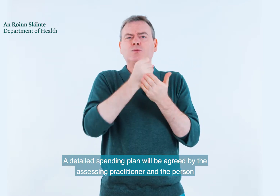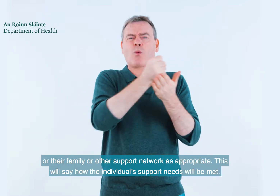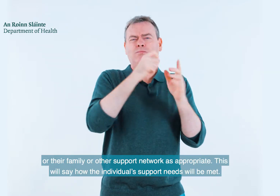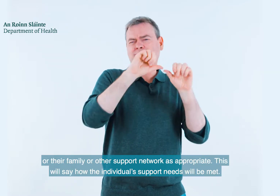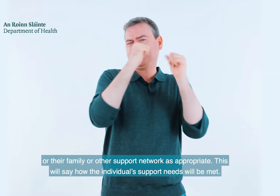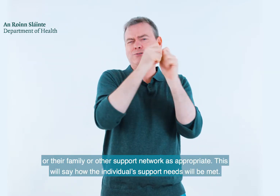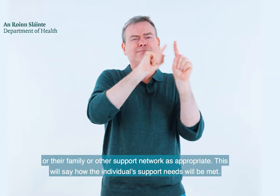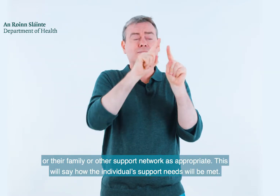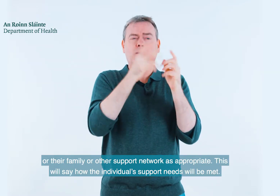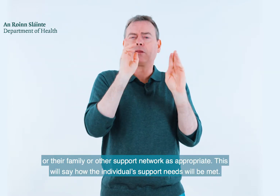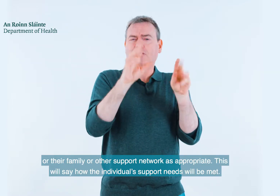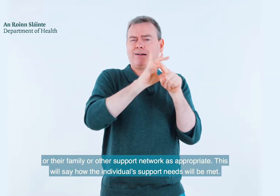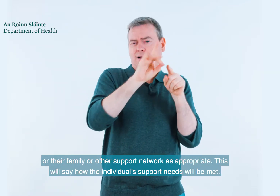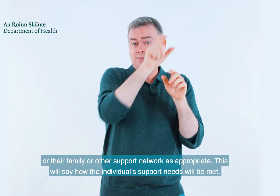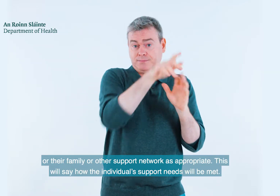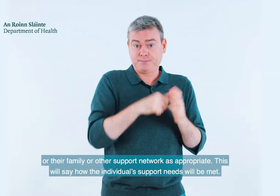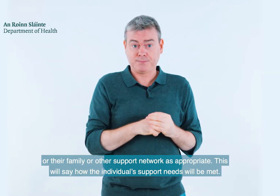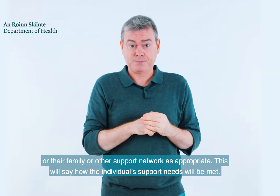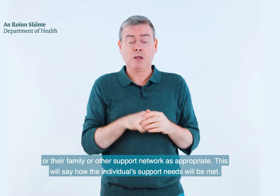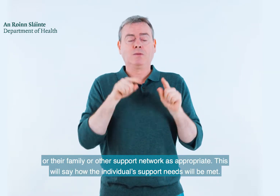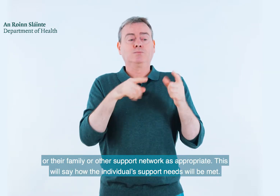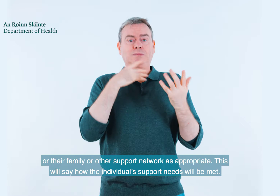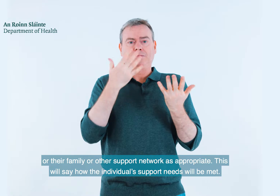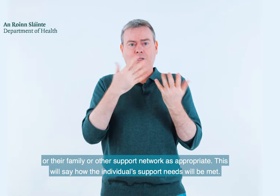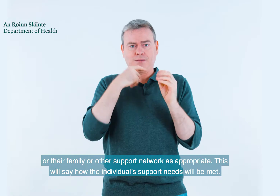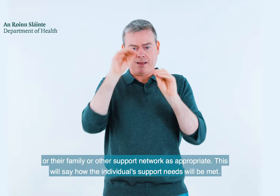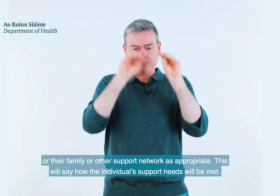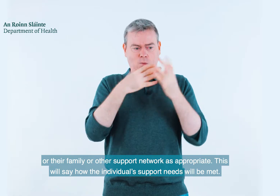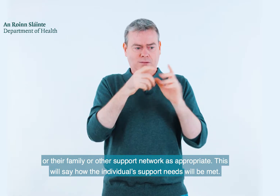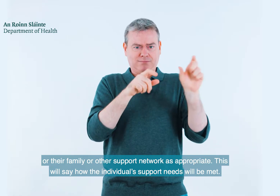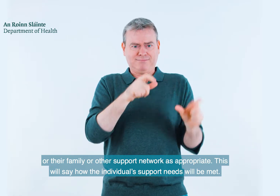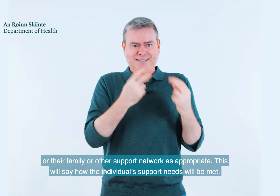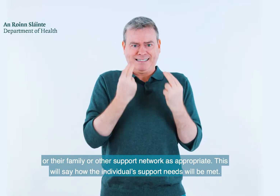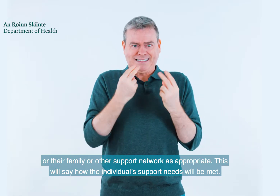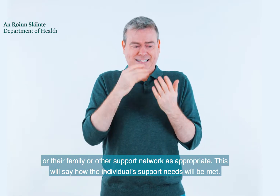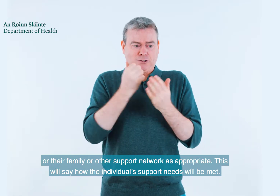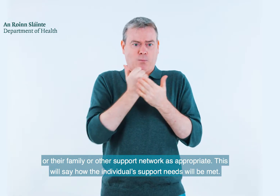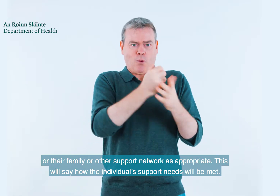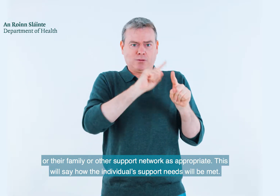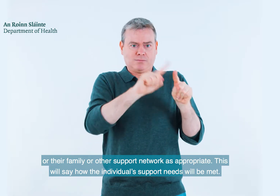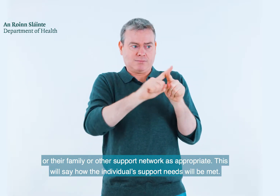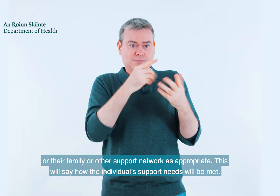Or their family or other support network as appropriate. This will say how the individual support needs will be met.